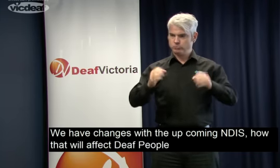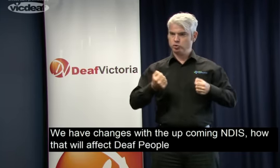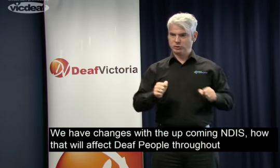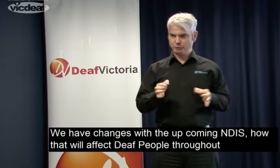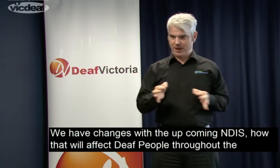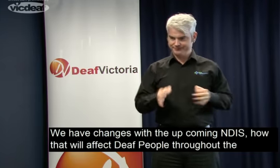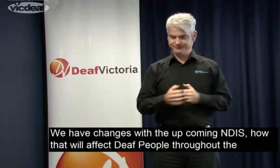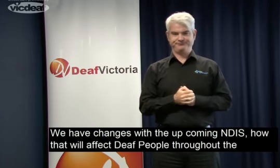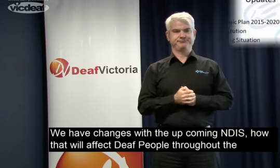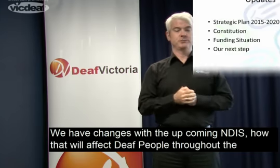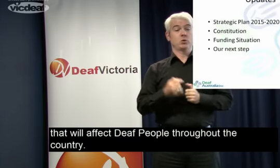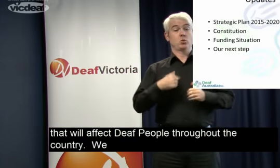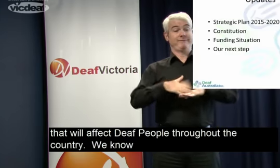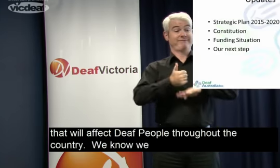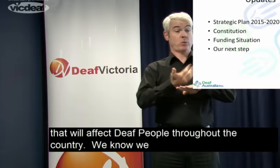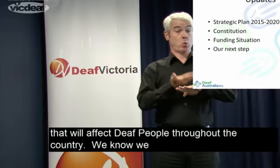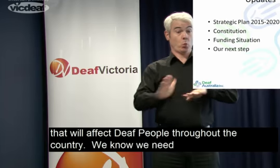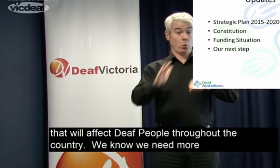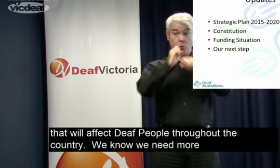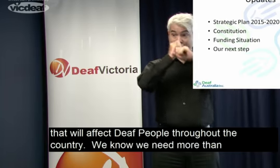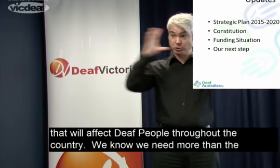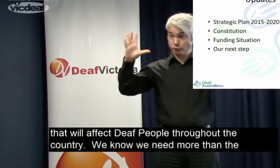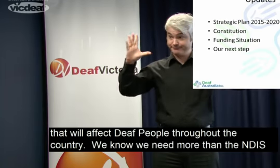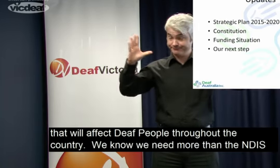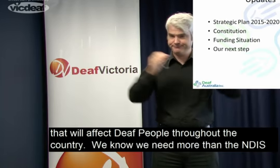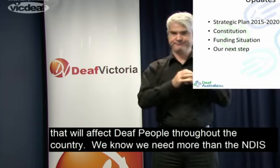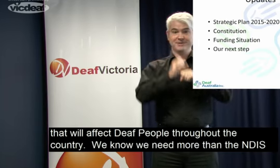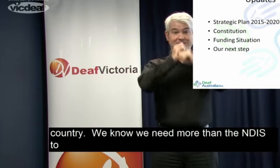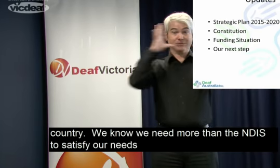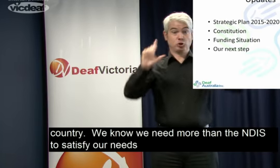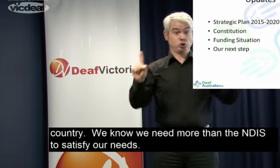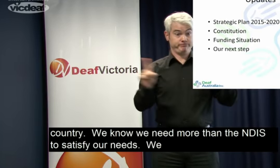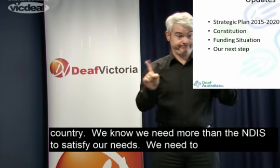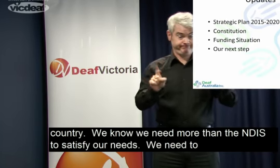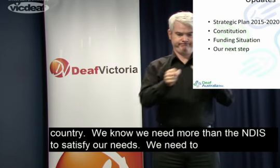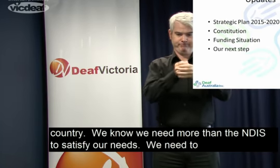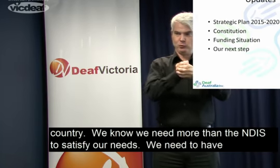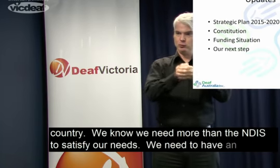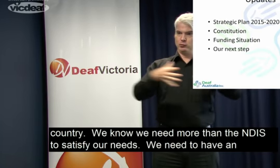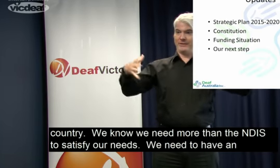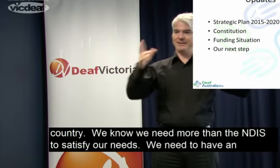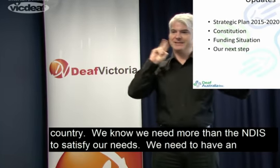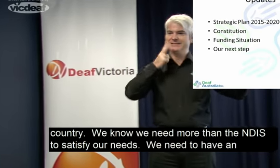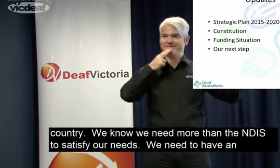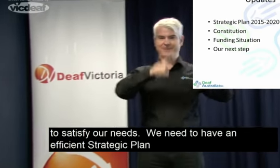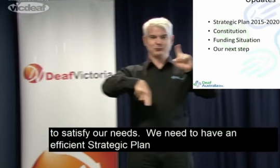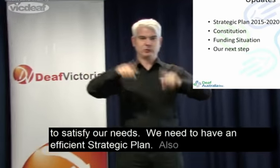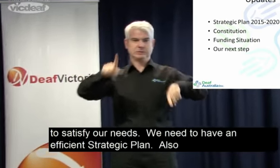needs. So we need to ensure that we have an efficient strategic plan. Also looking at the new vision, so strengthening